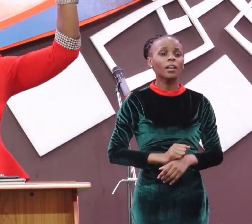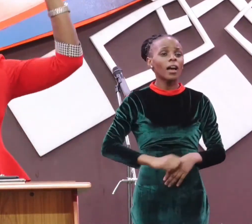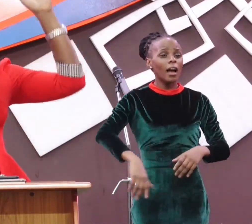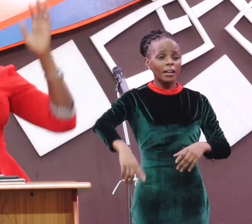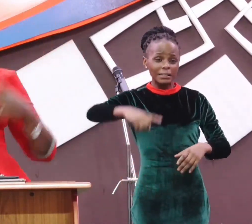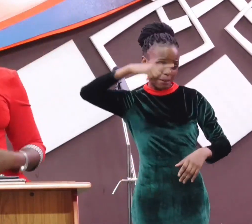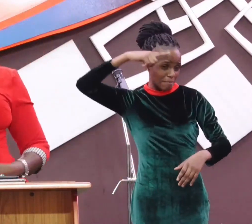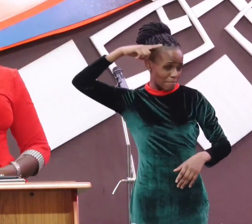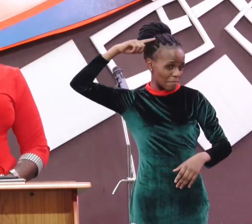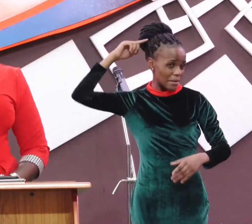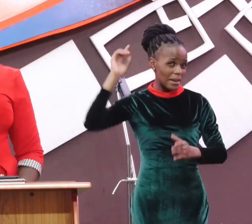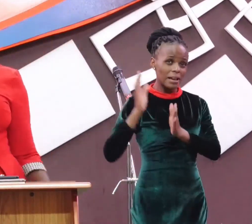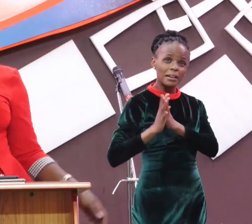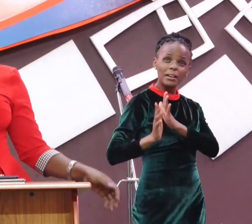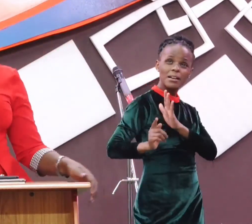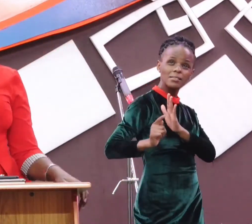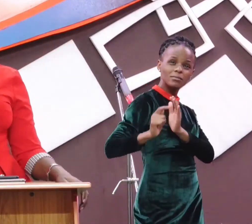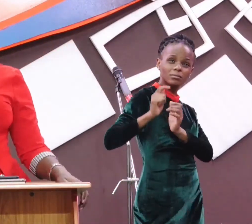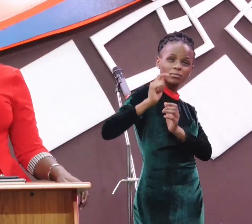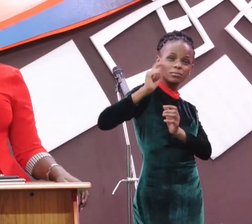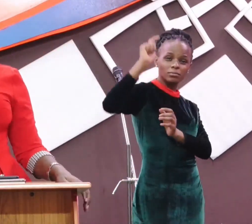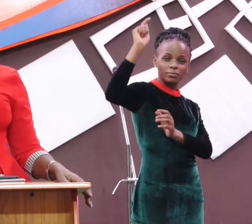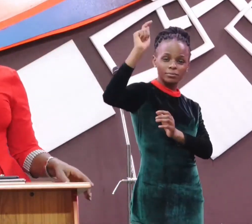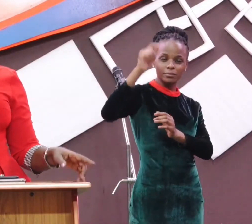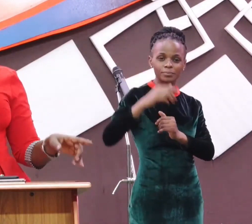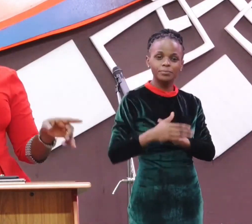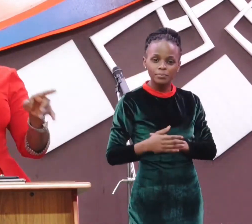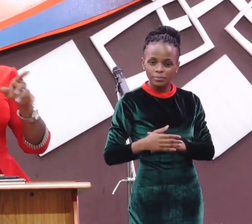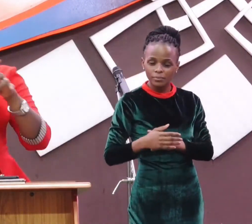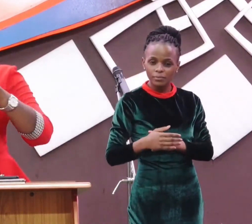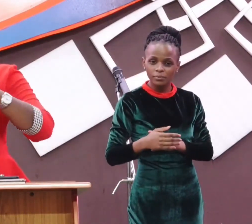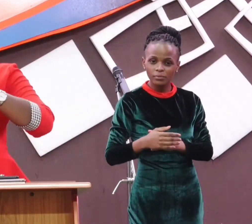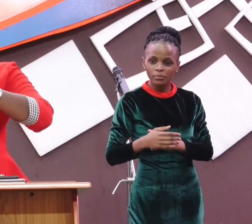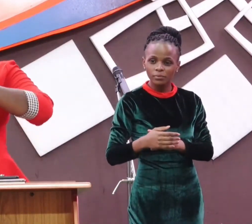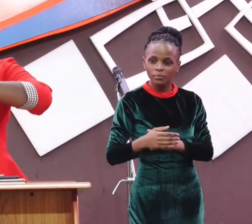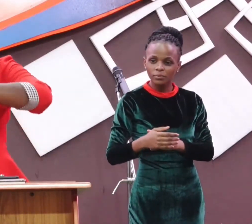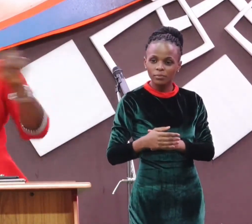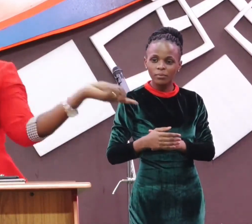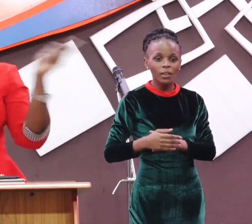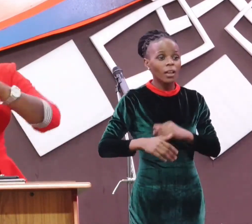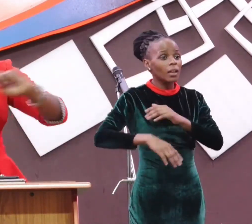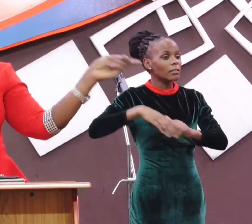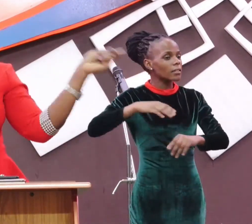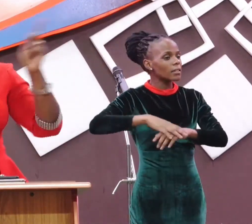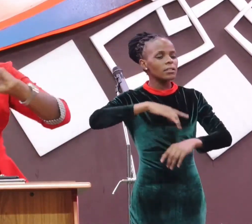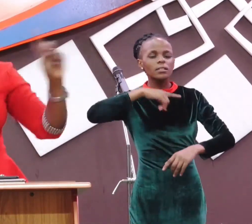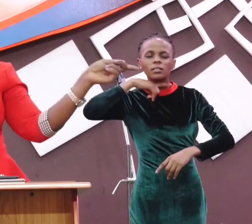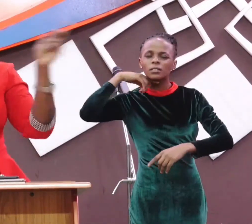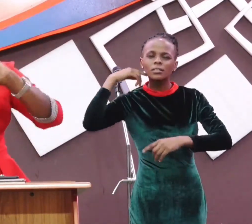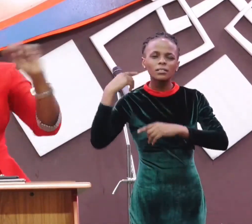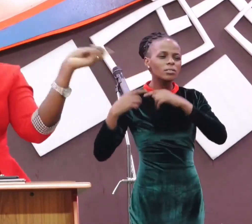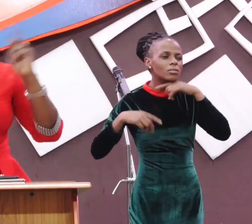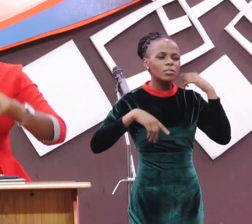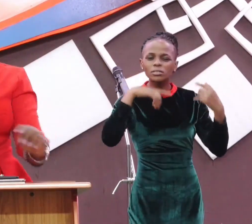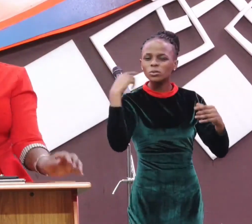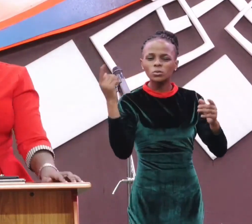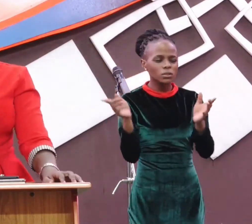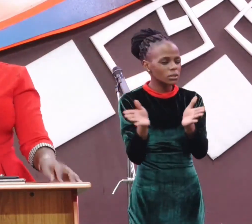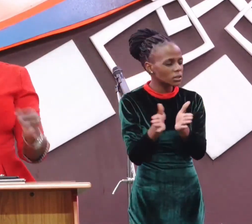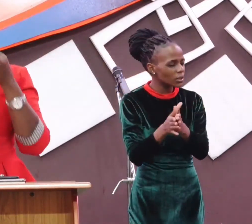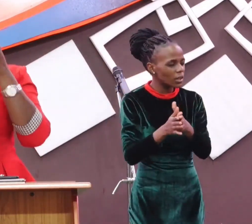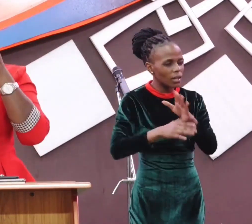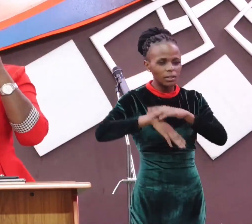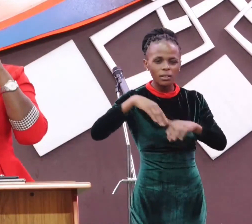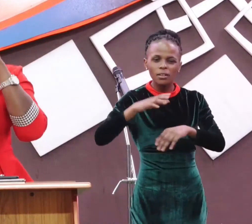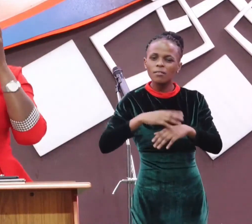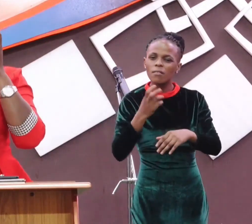baddugavu bawanvu. They were dark and tall. Bali tebasaga. Kyenzijukira nti bali tebasaga.